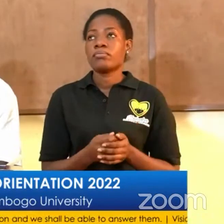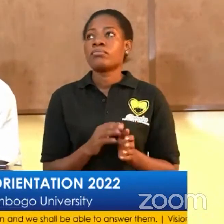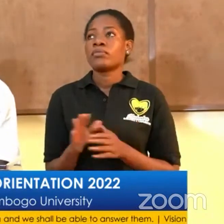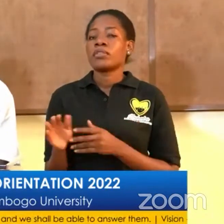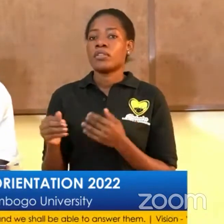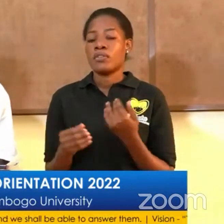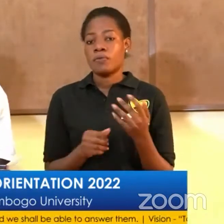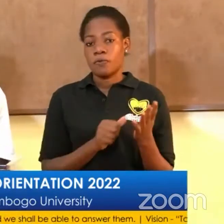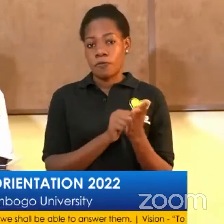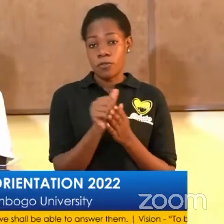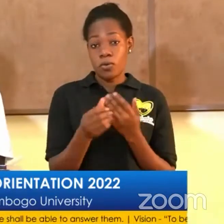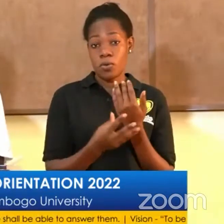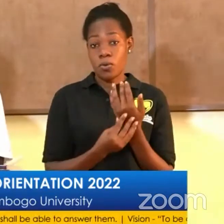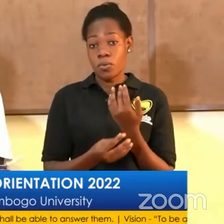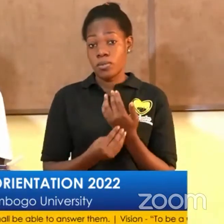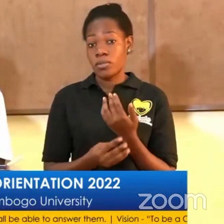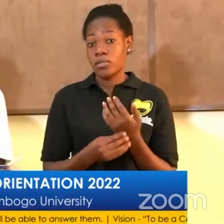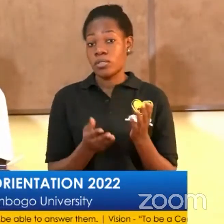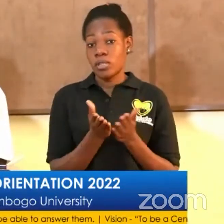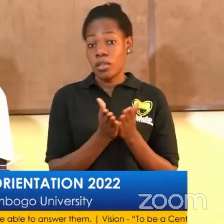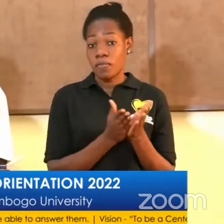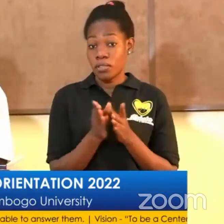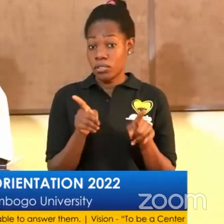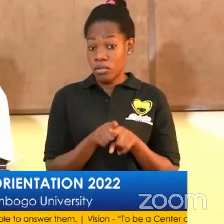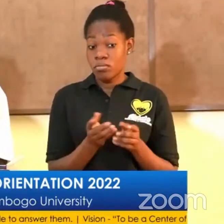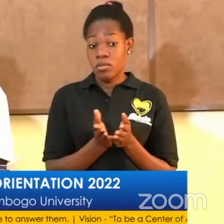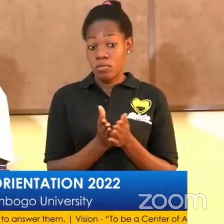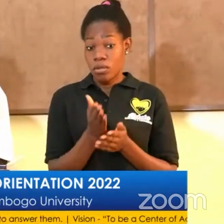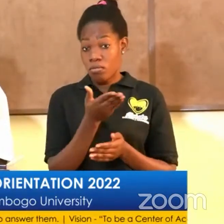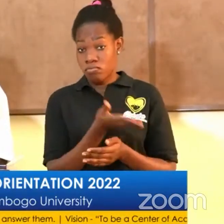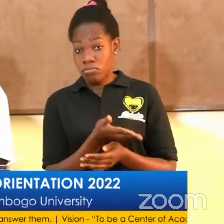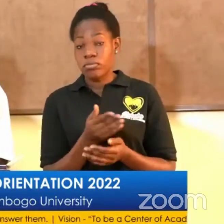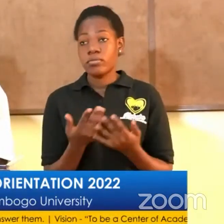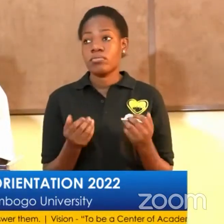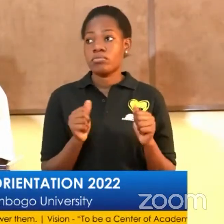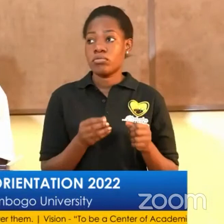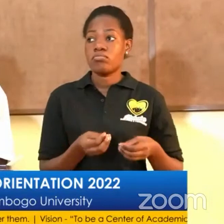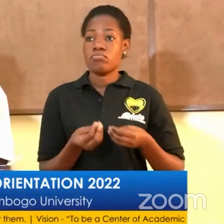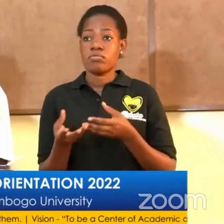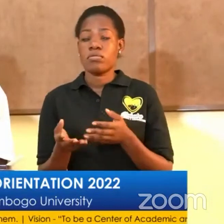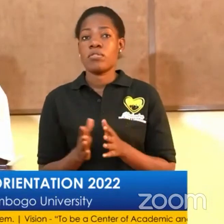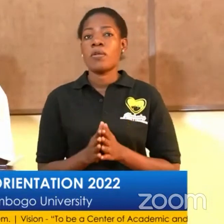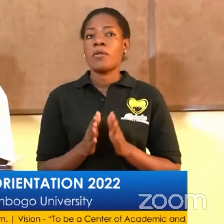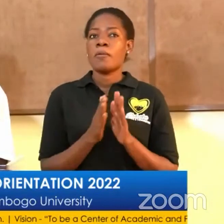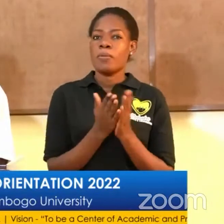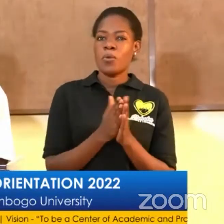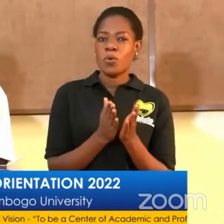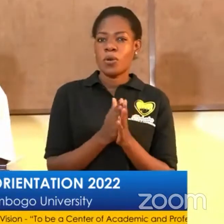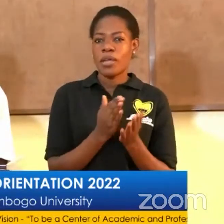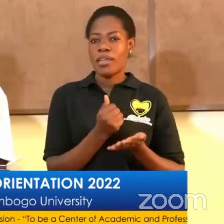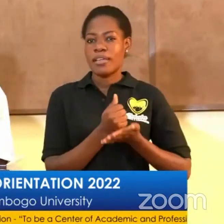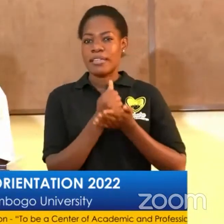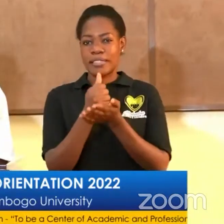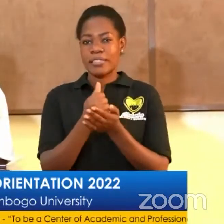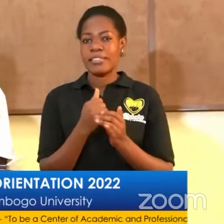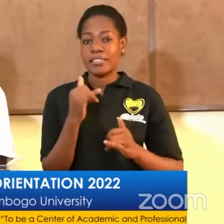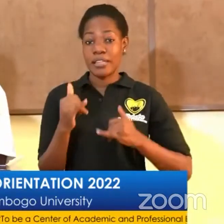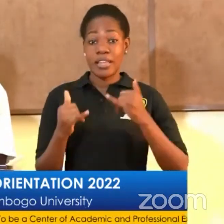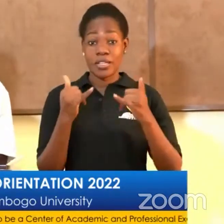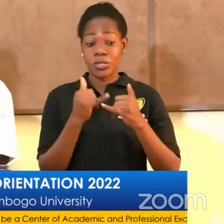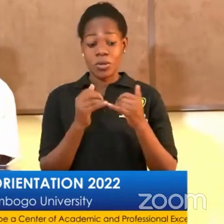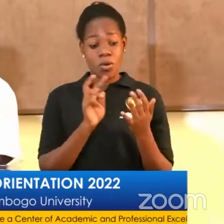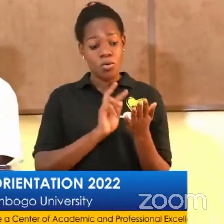Photocopying services, that's another service we can offer you. Book Aid International, reading